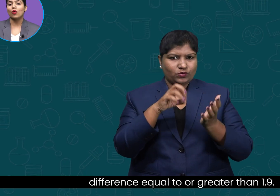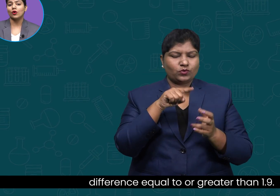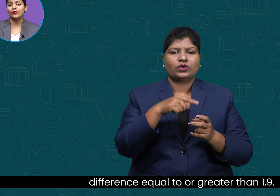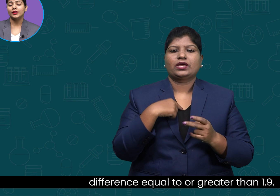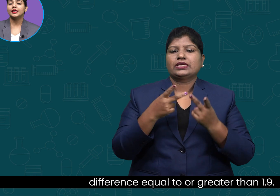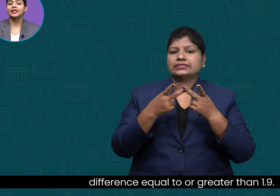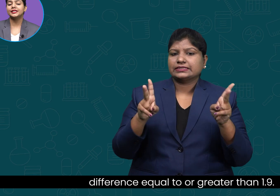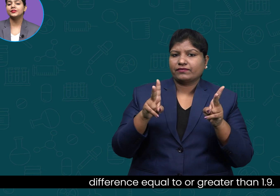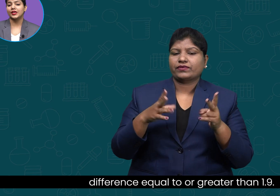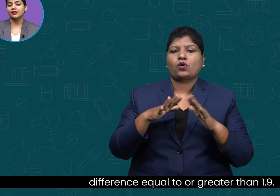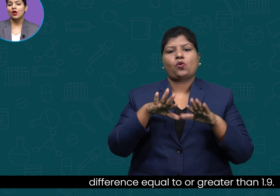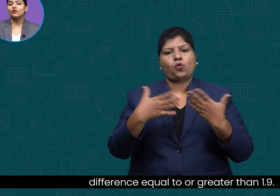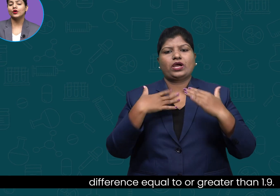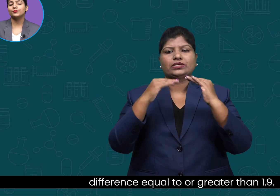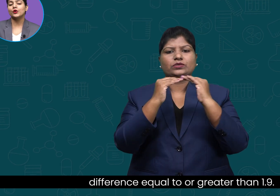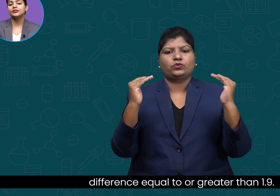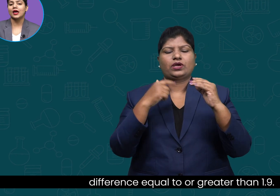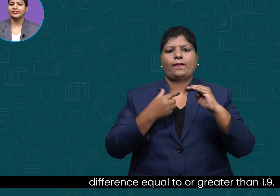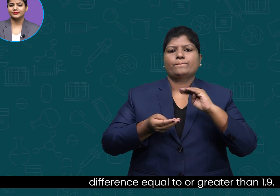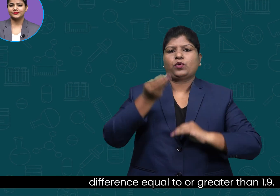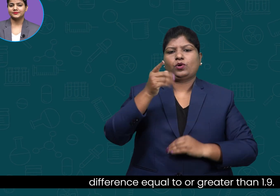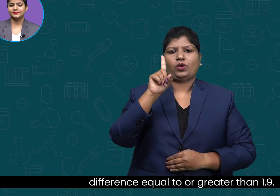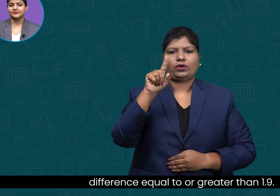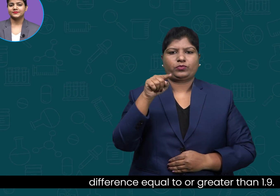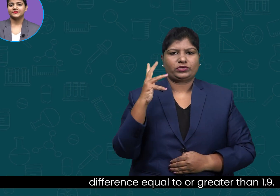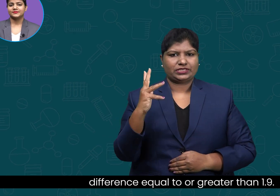to or greater than 1.9.